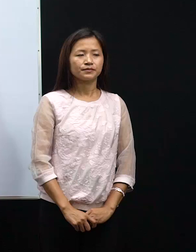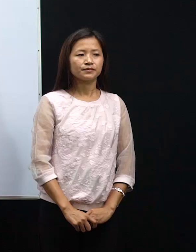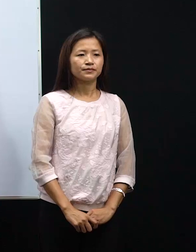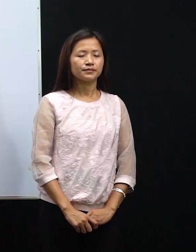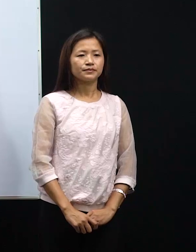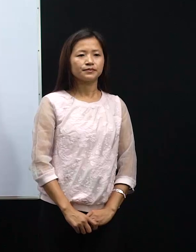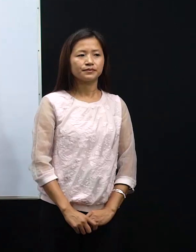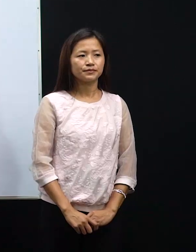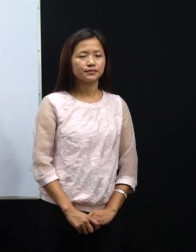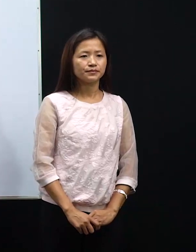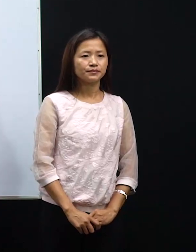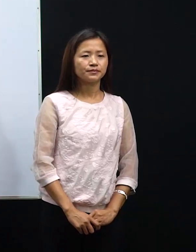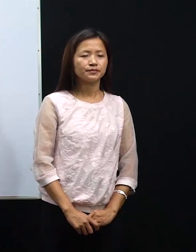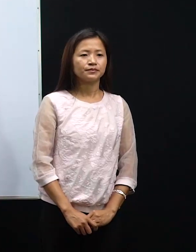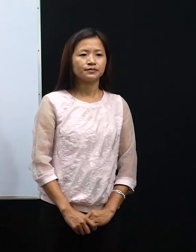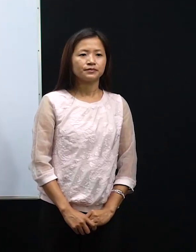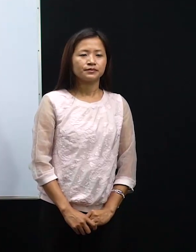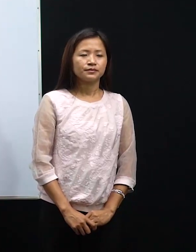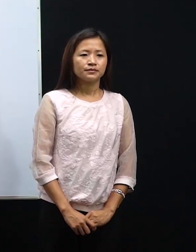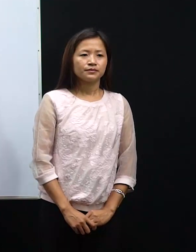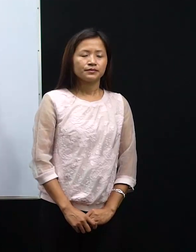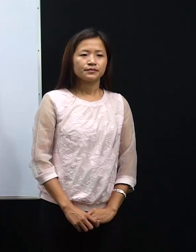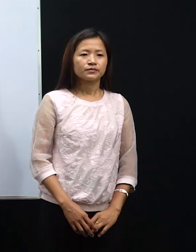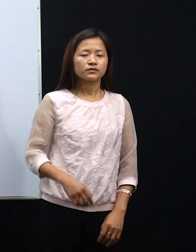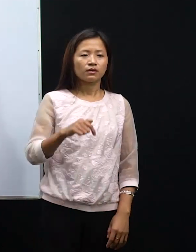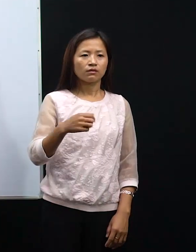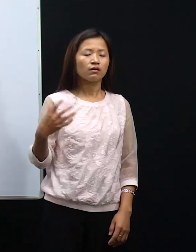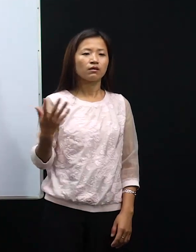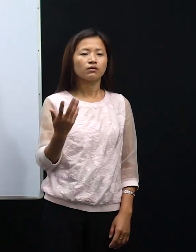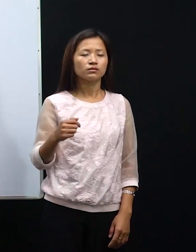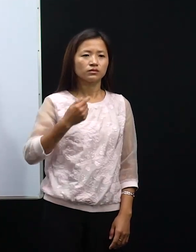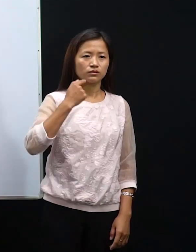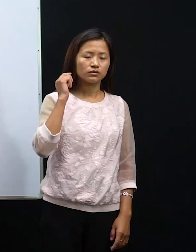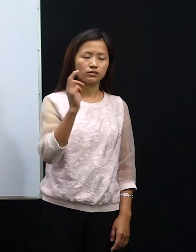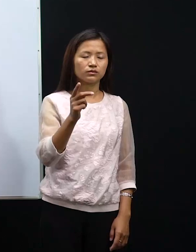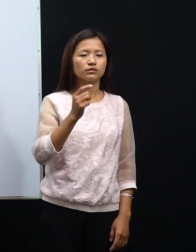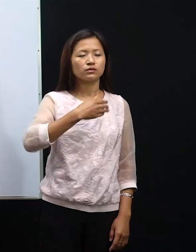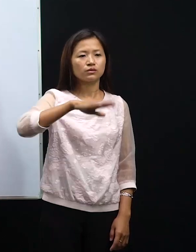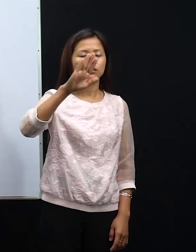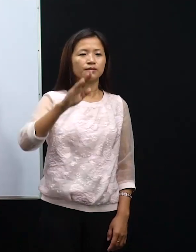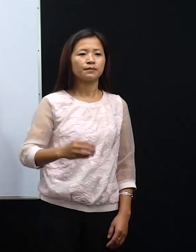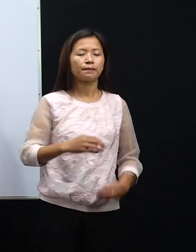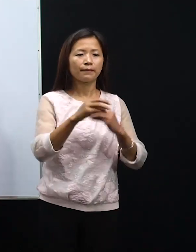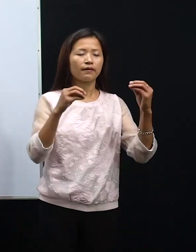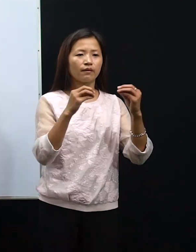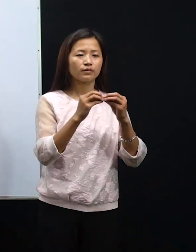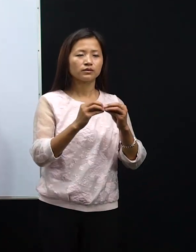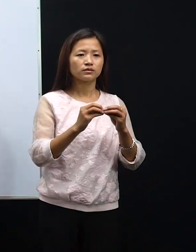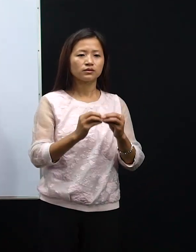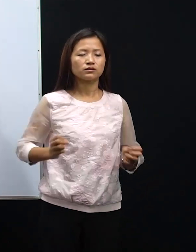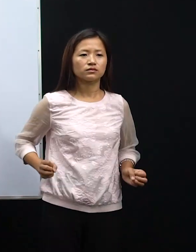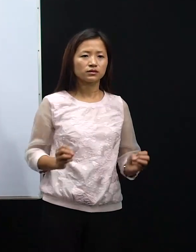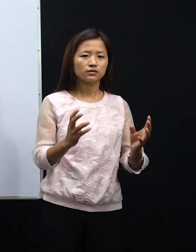in the minus, plus. Alright? So this is how you will go about. So starting with the last